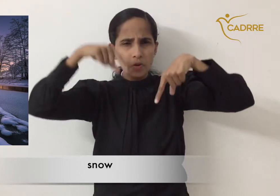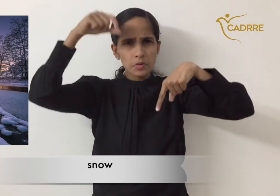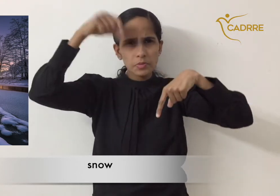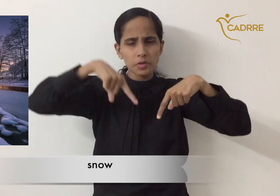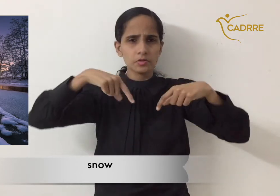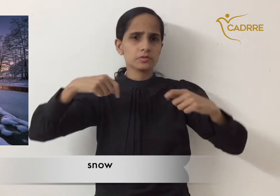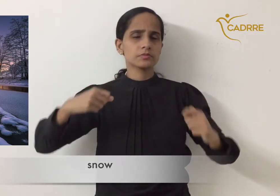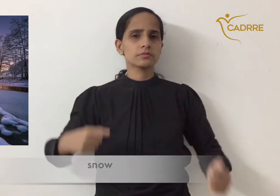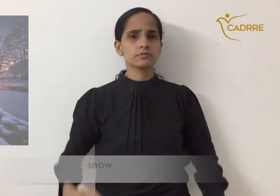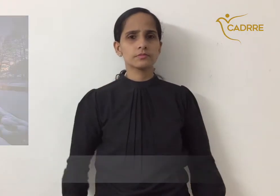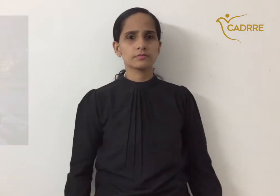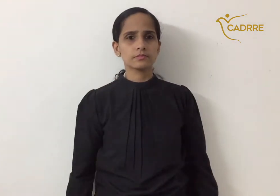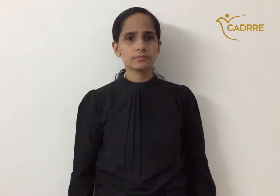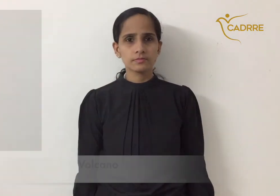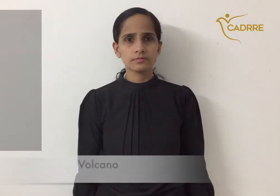snow.